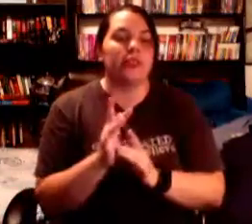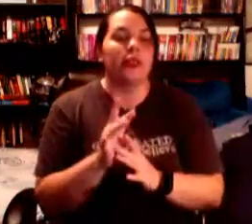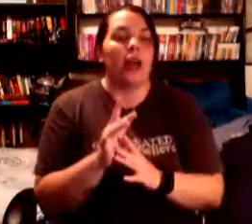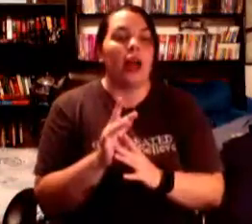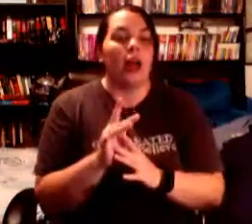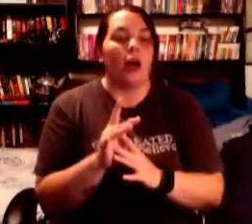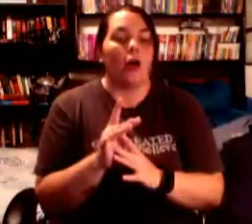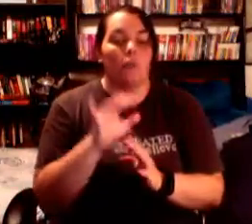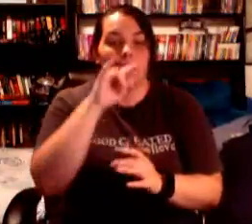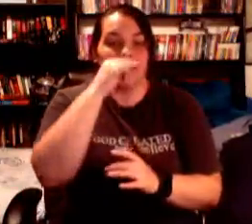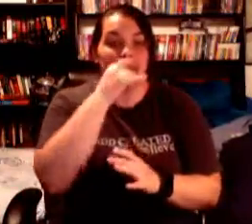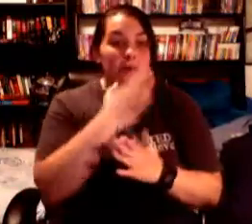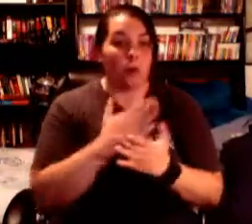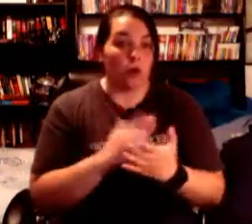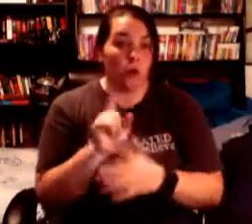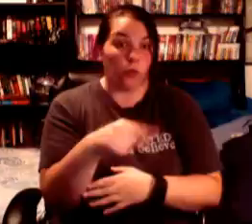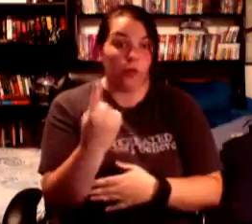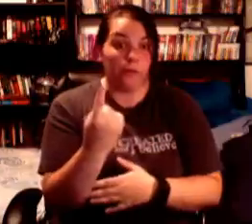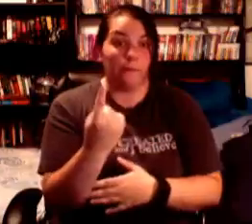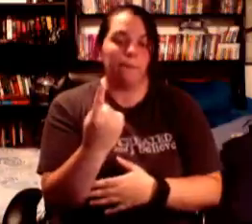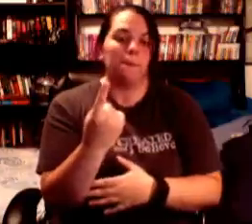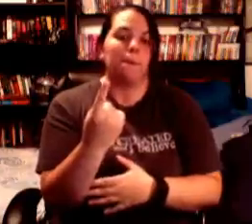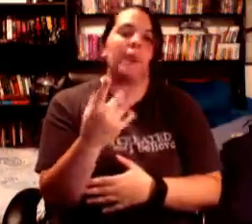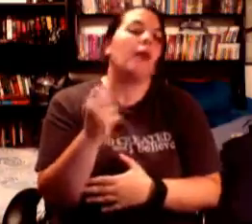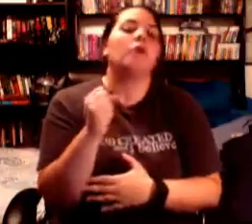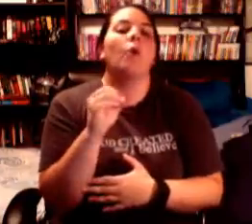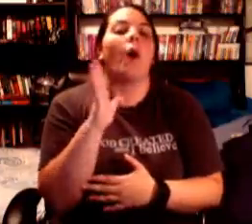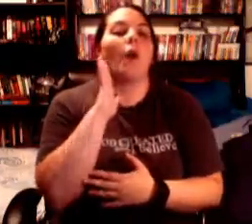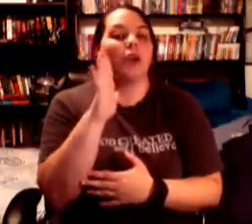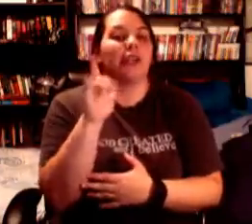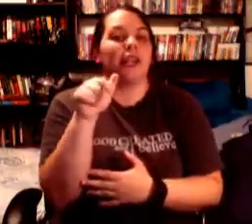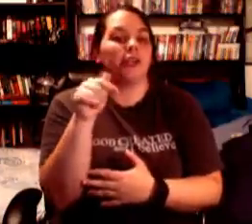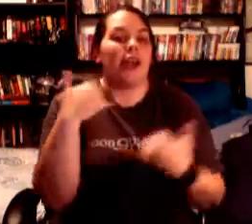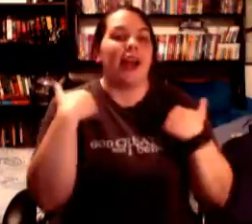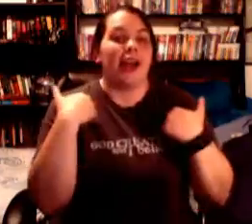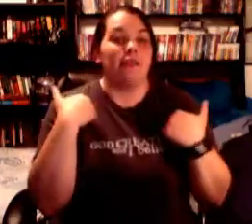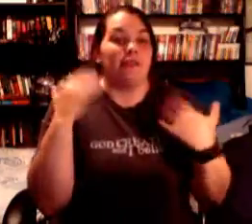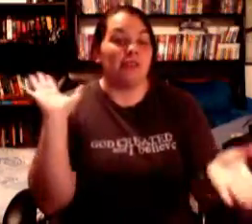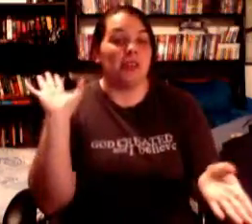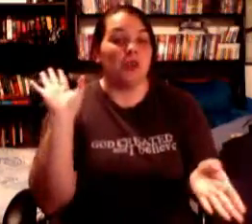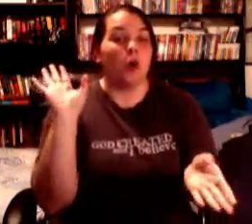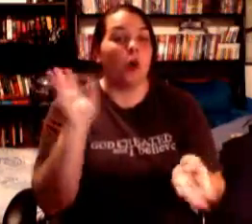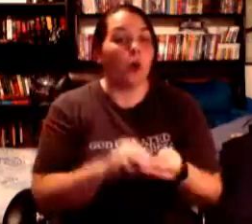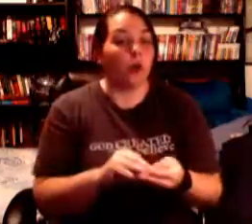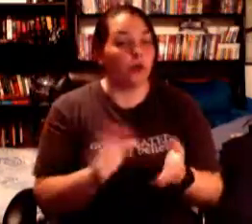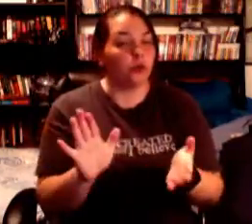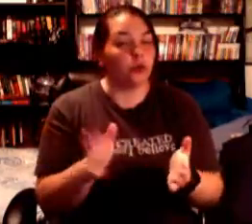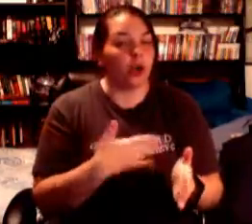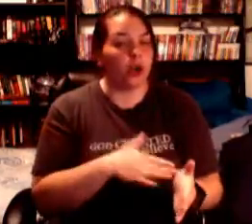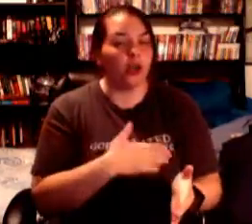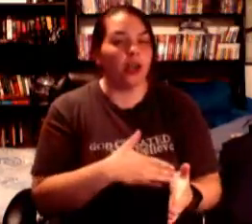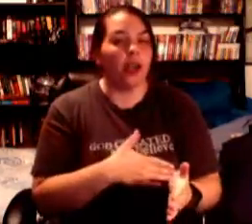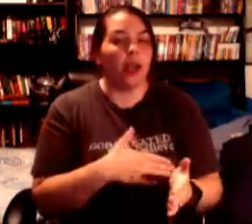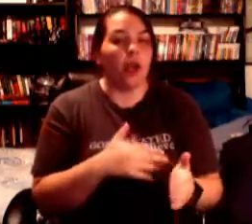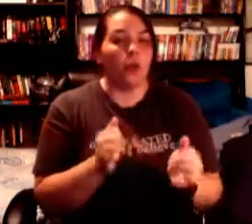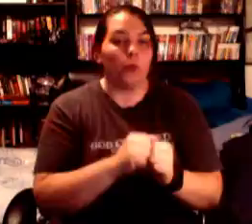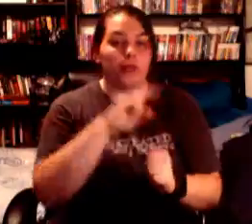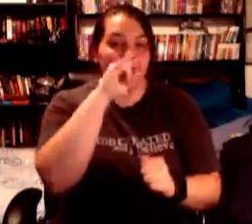Jesus, the kids part only. So I will later have the whole song with the